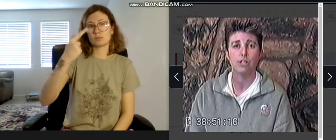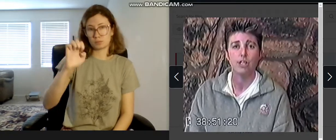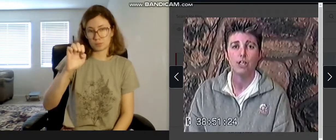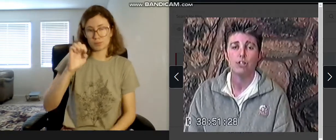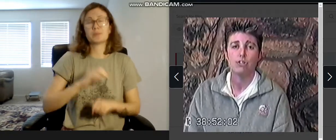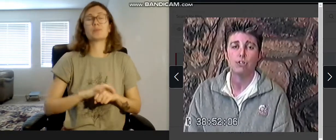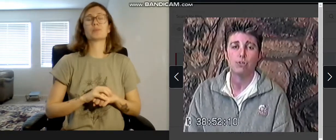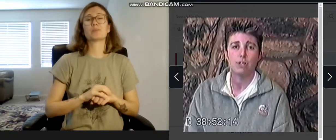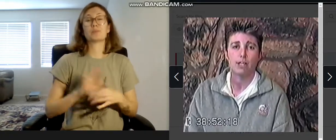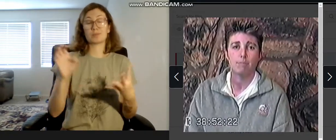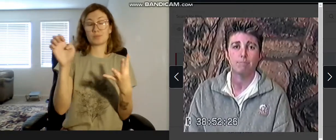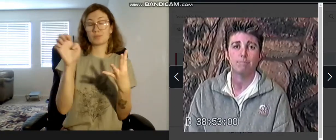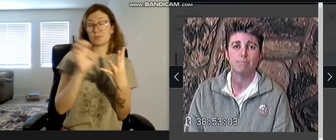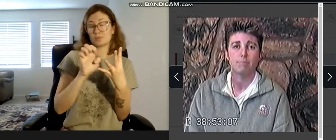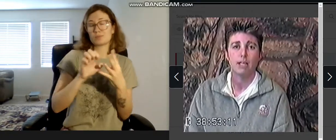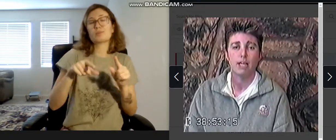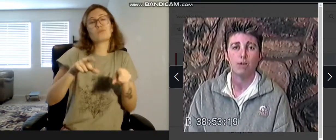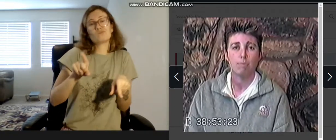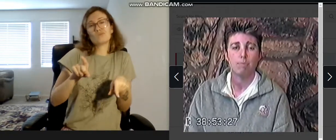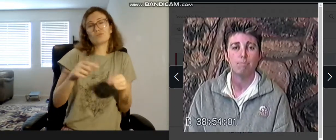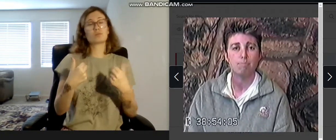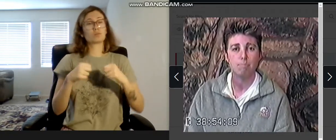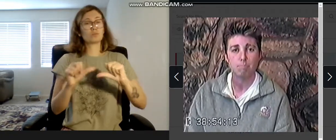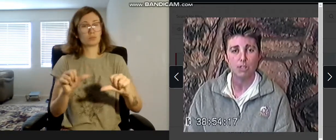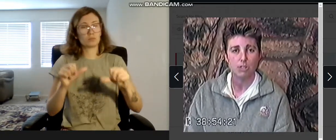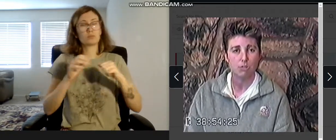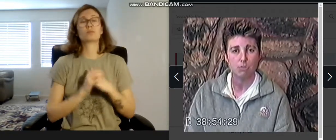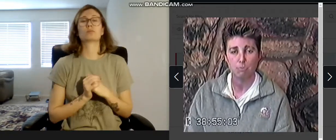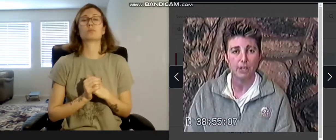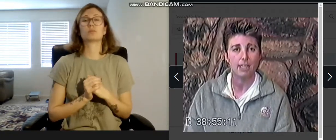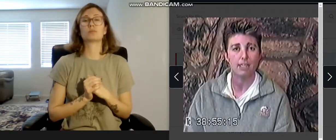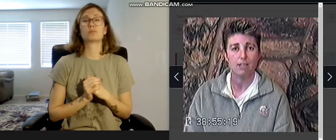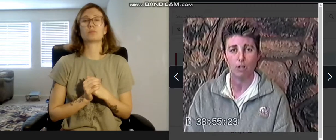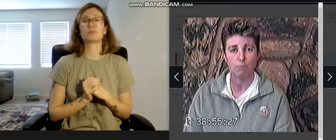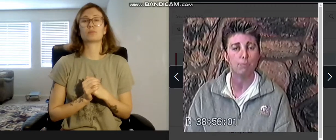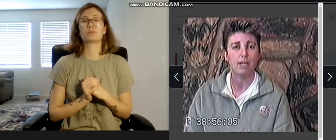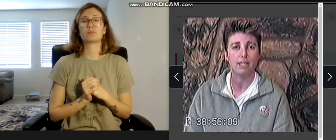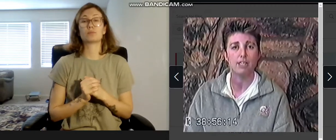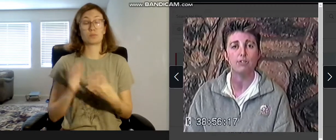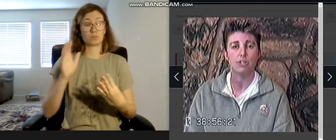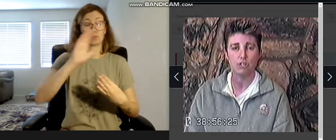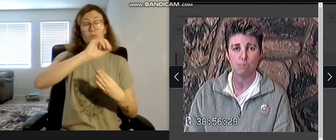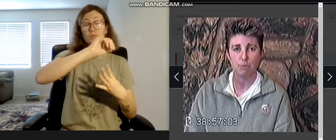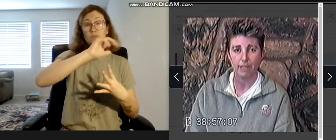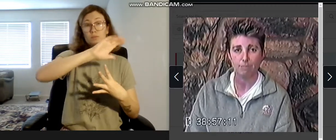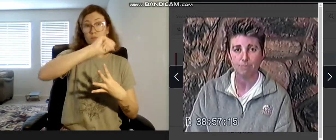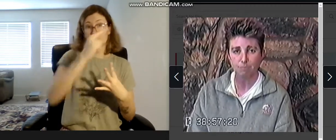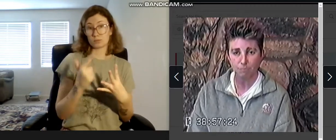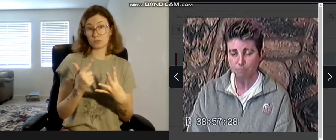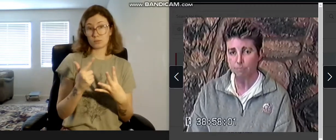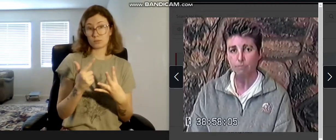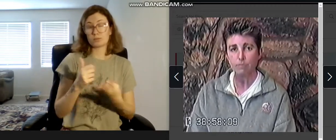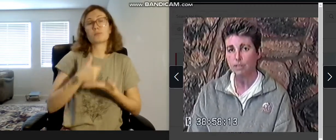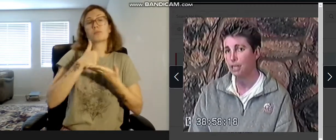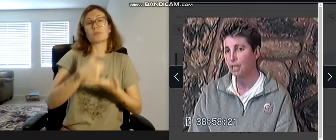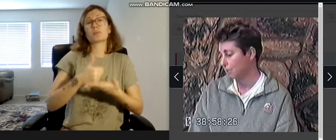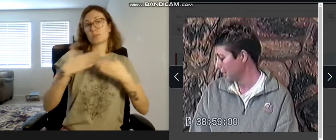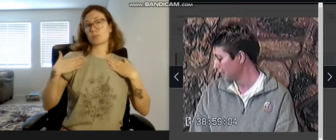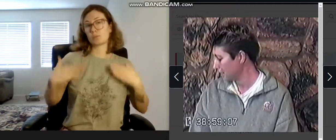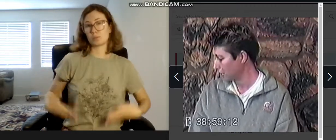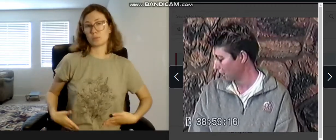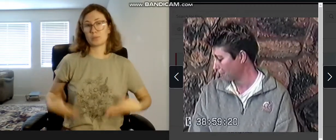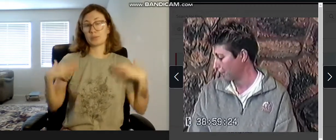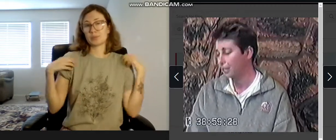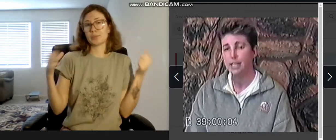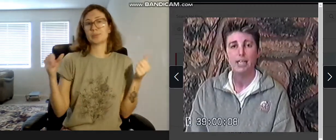do to help this sprain, help your body heal this sprain. The next